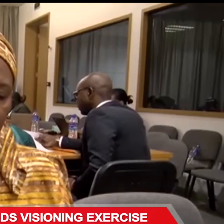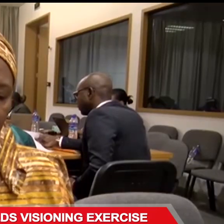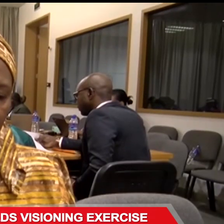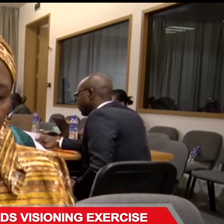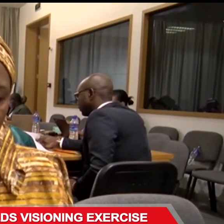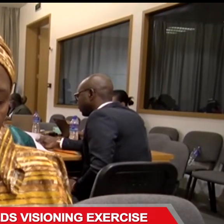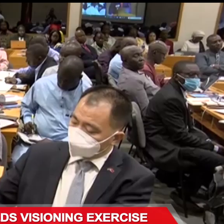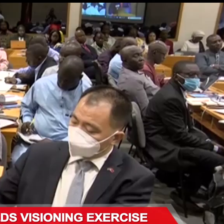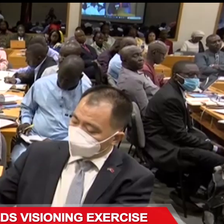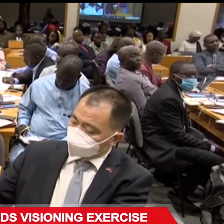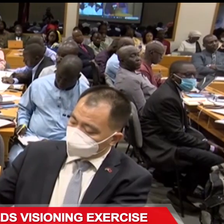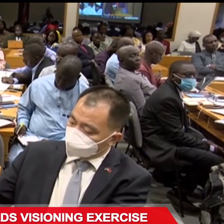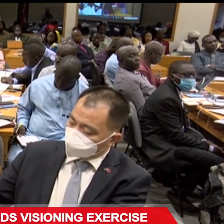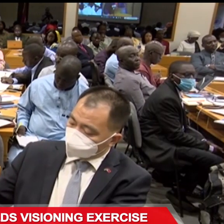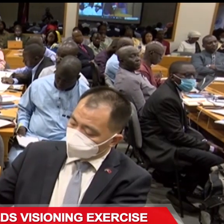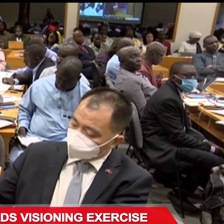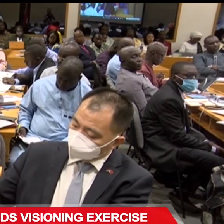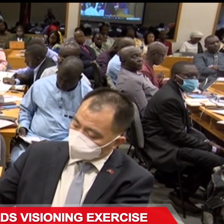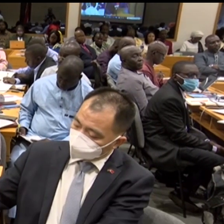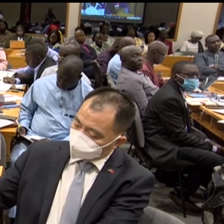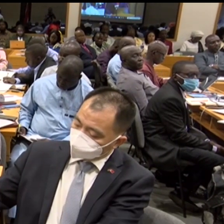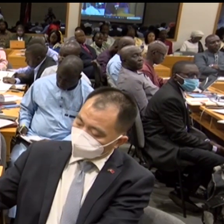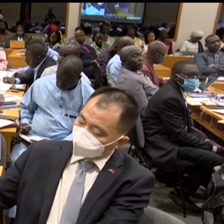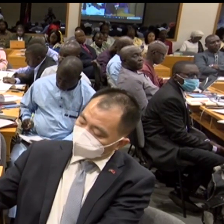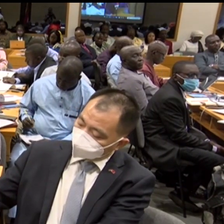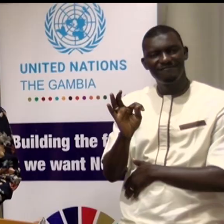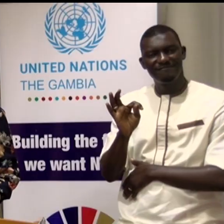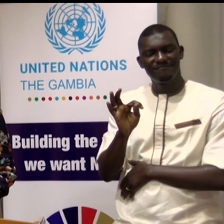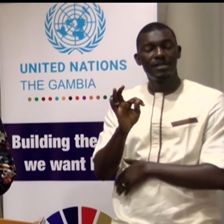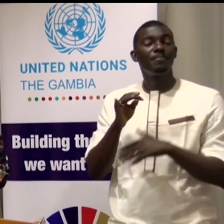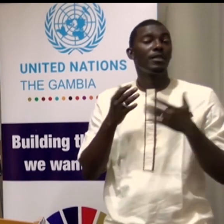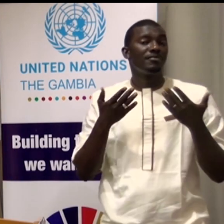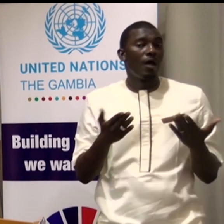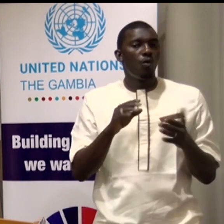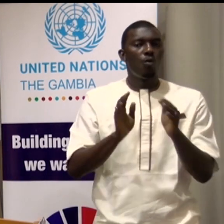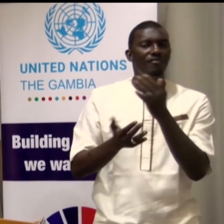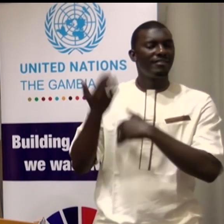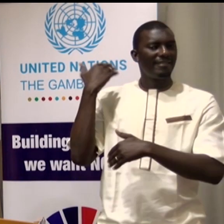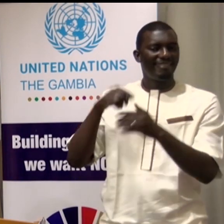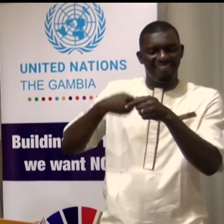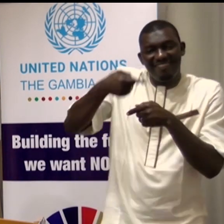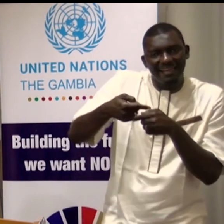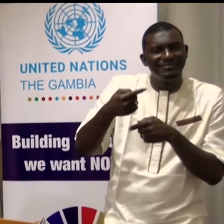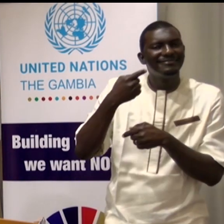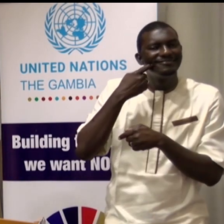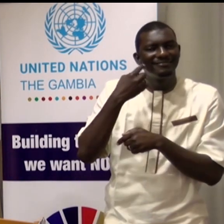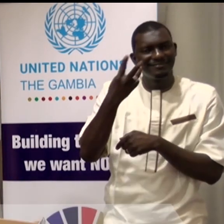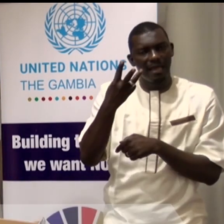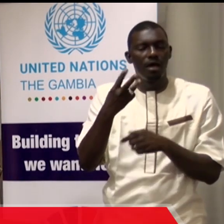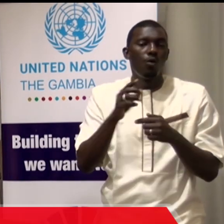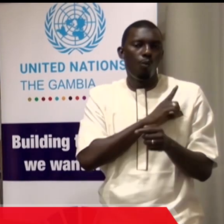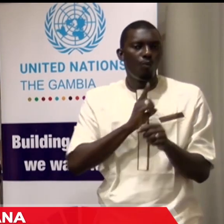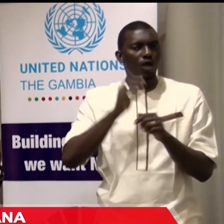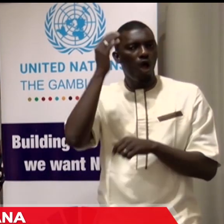by identifying and guiding the UN system for the next 5 years. Over the next 3 days, we hope to benefit